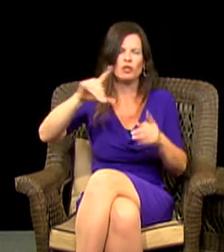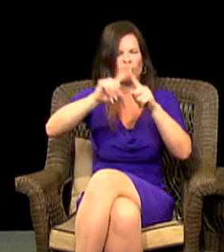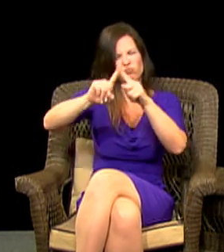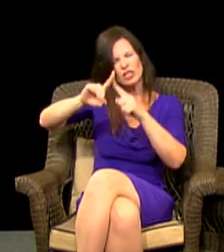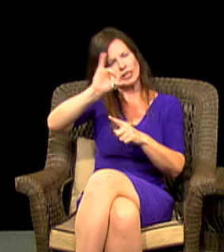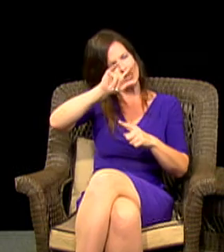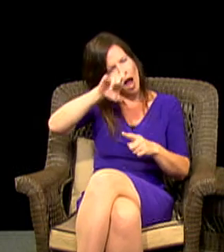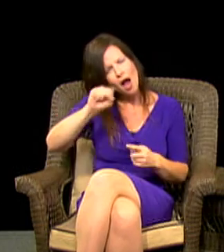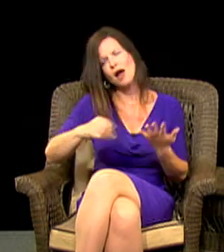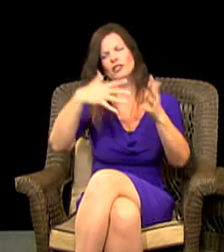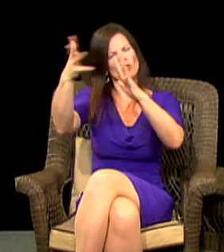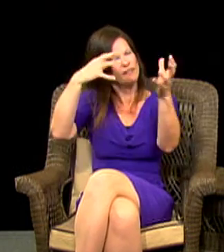is beautiful.